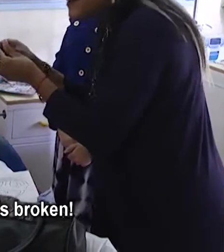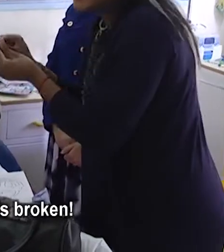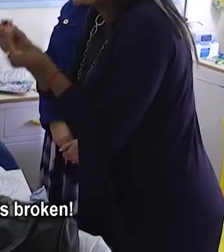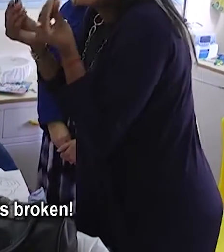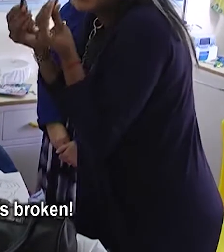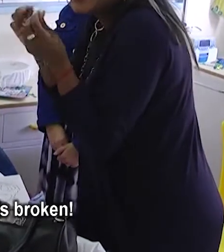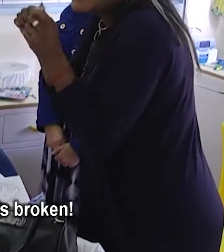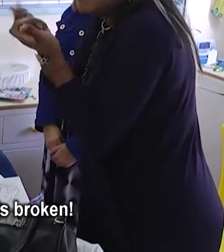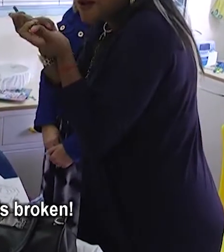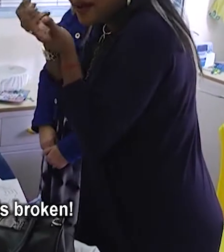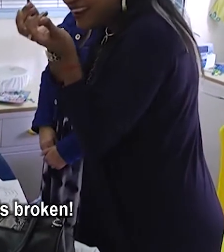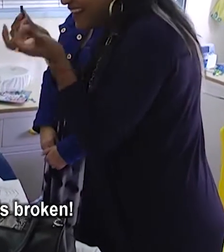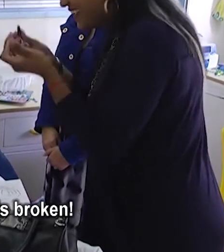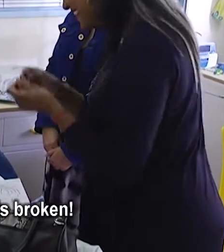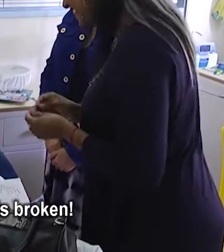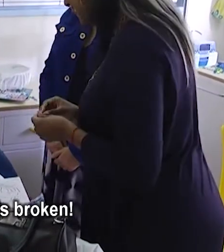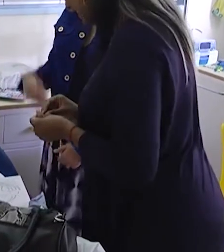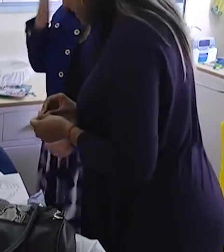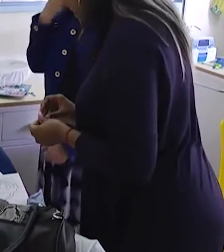The crayon is broken.